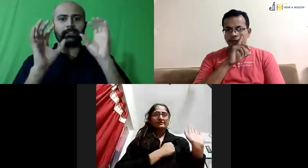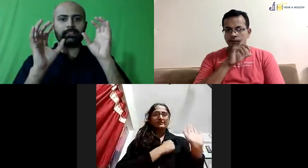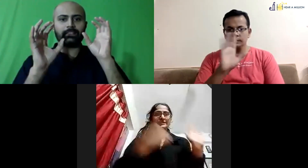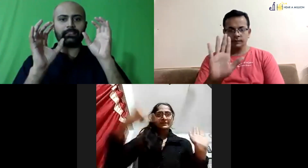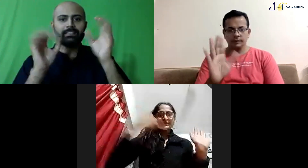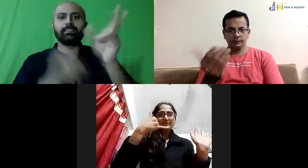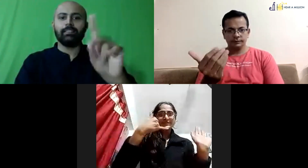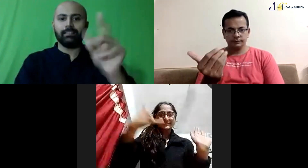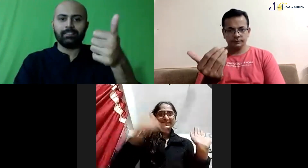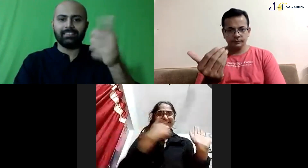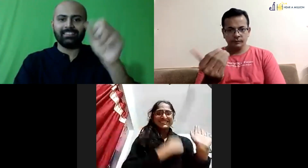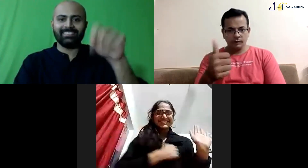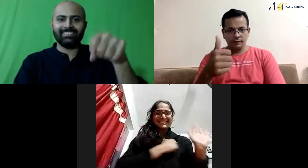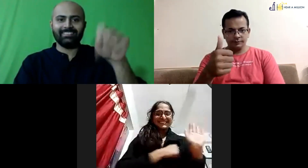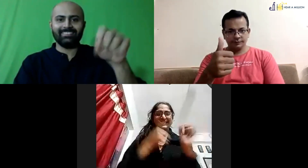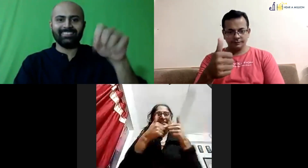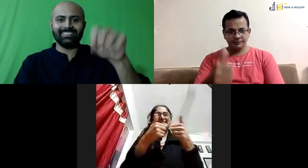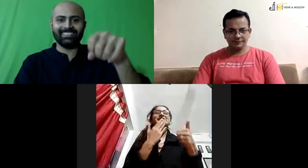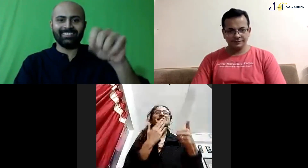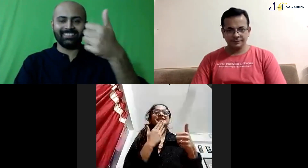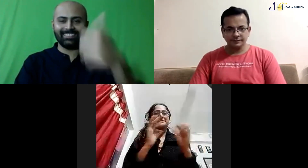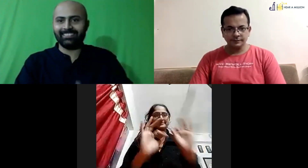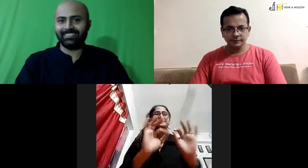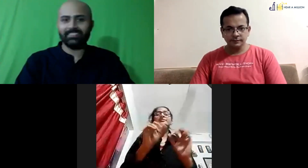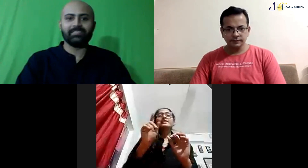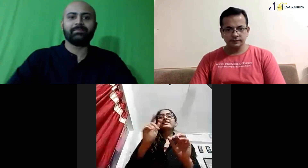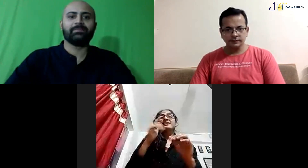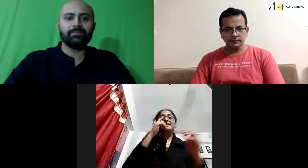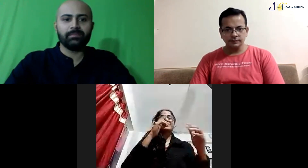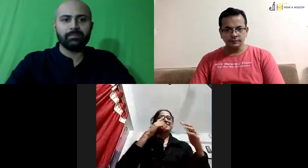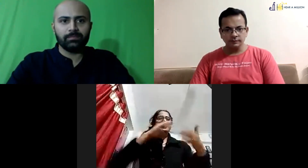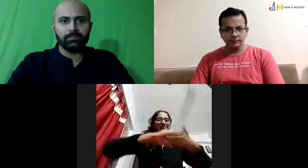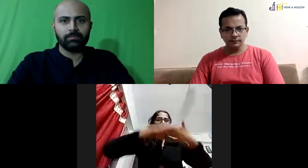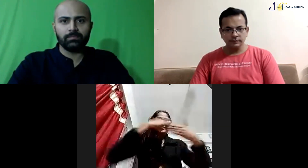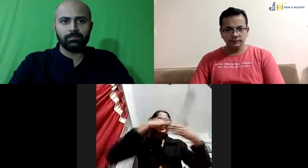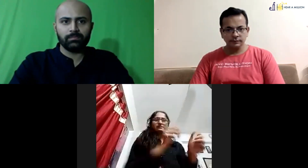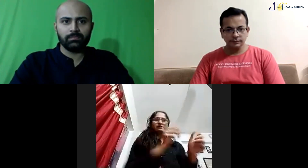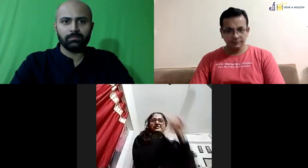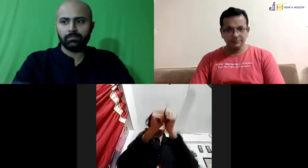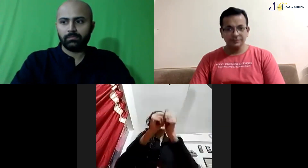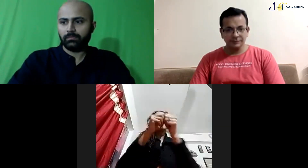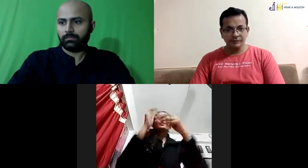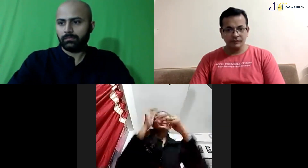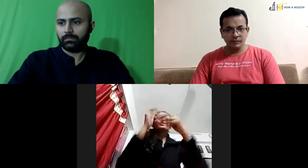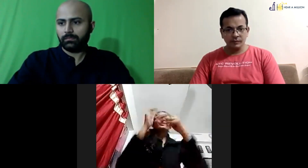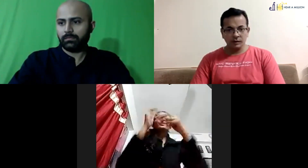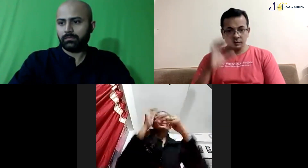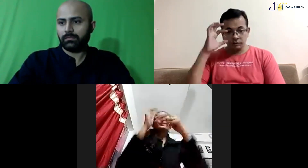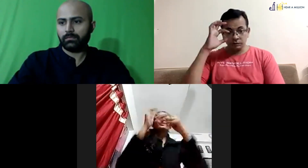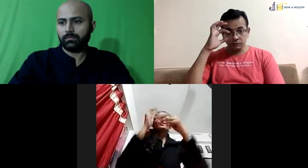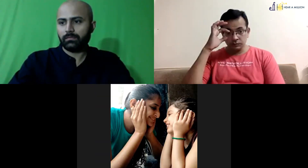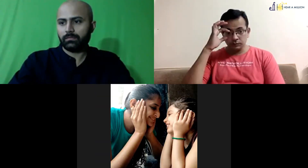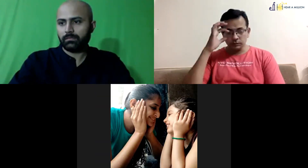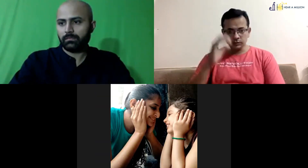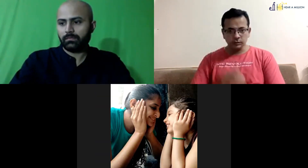okay, I think she is having internet issues. Sorry, I got call. Yeah, now you can sign. So the people who